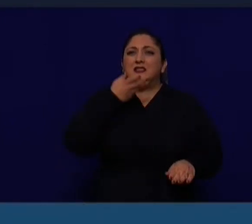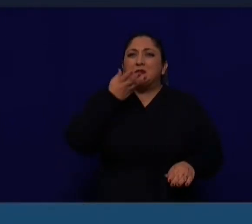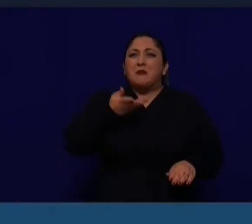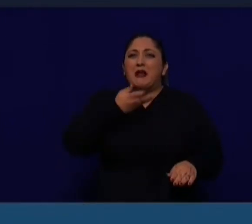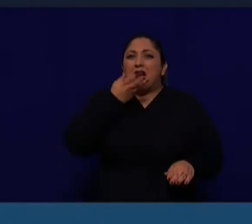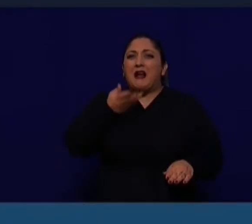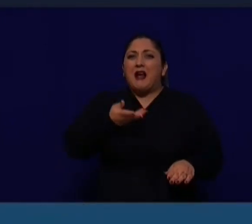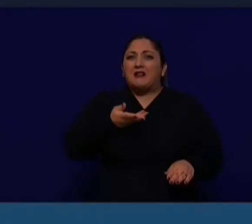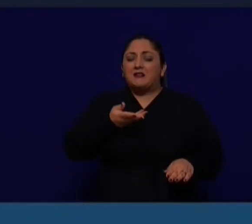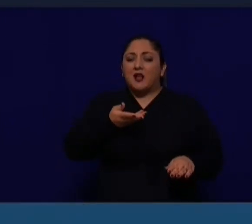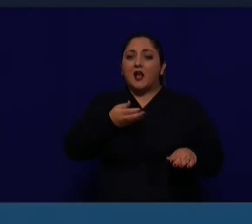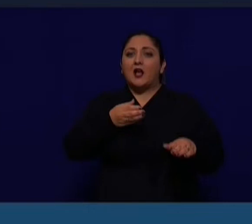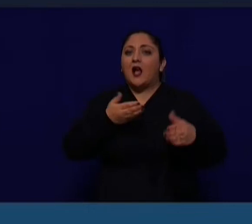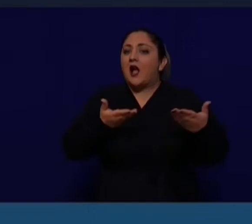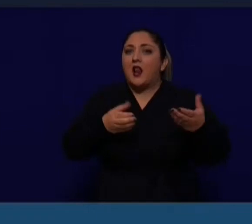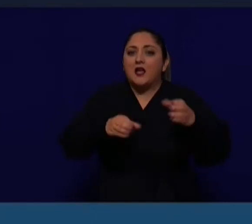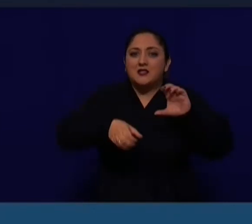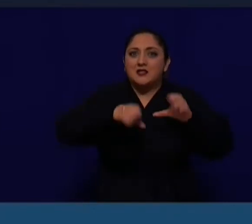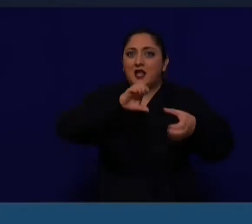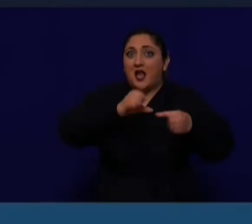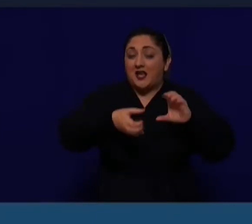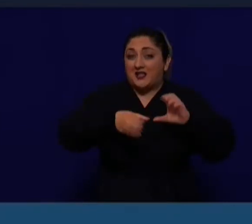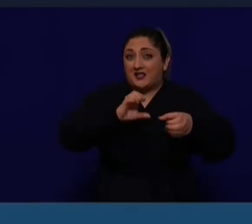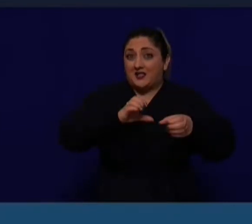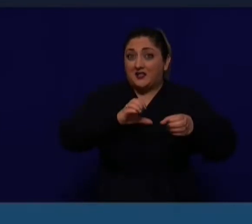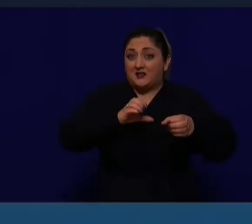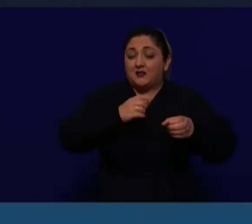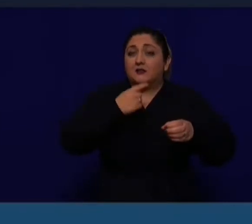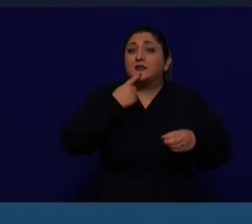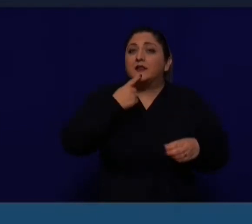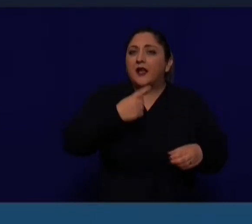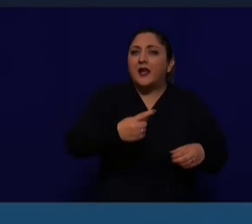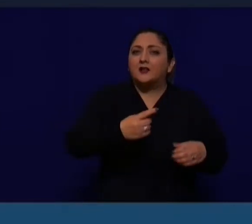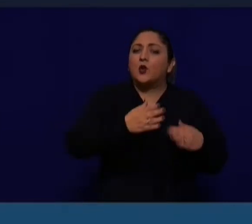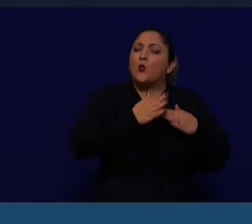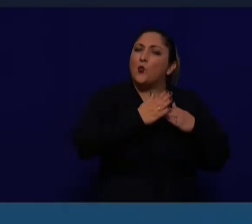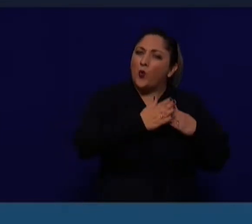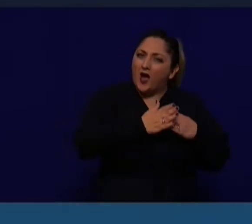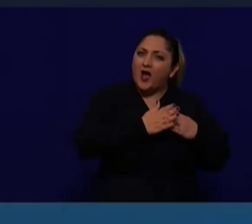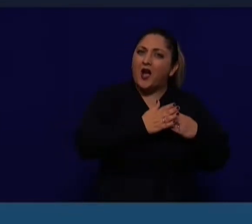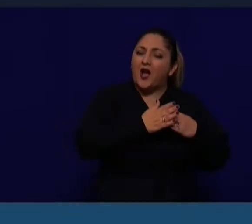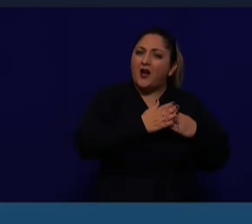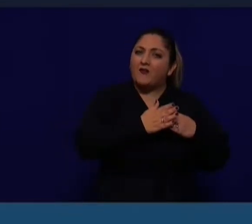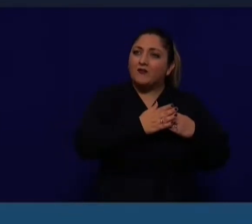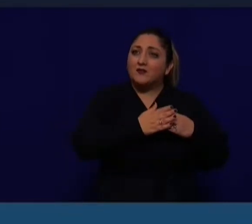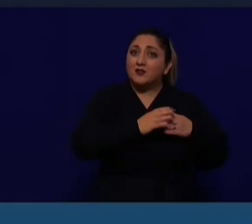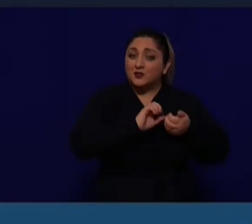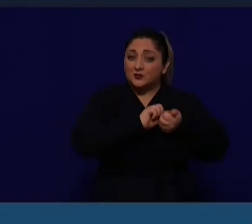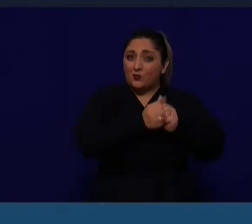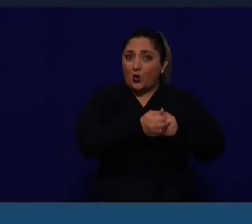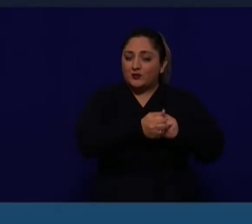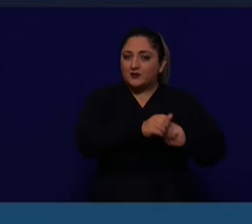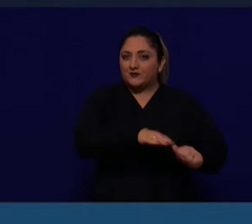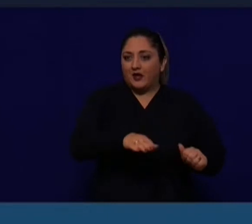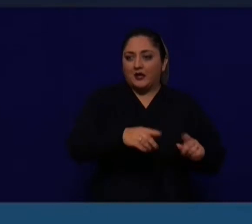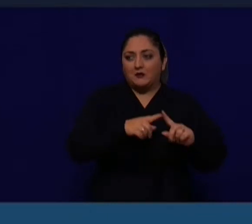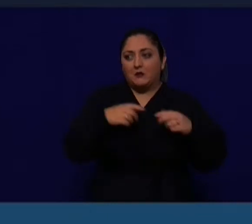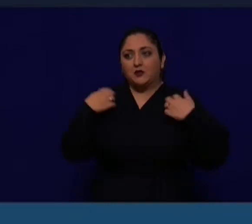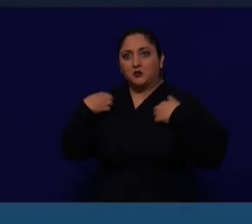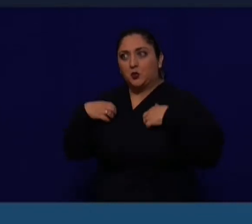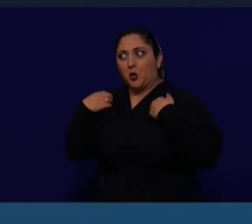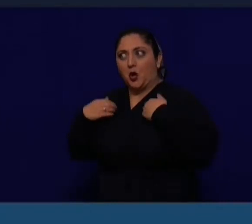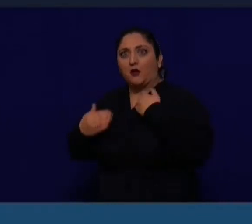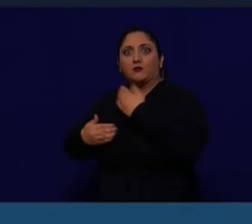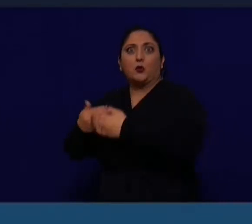the sports activities for these children, but not necessarily the schools and childcare facilities? And also there have been many accusations